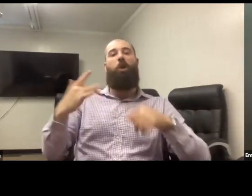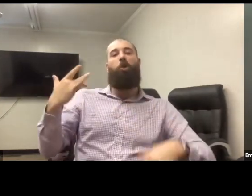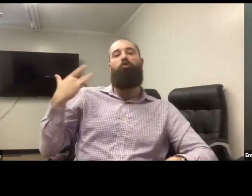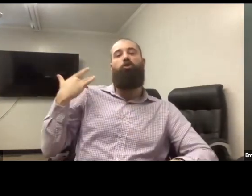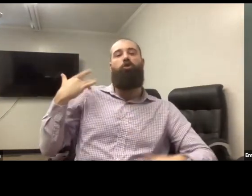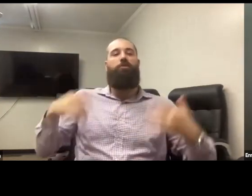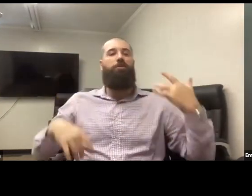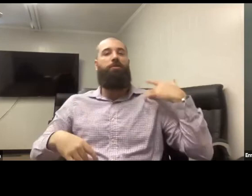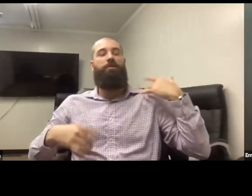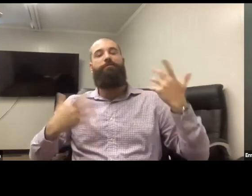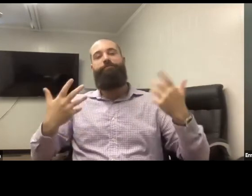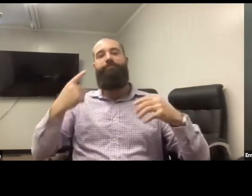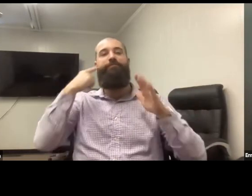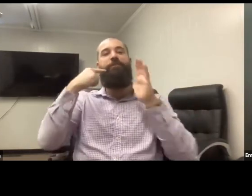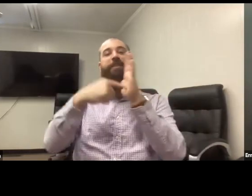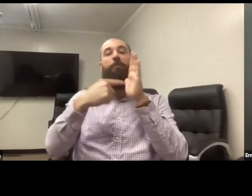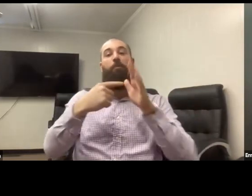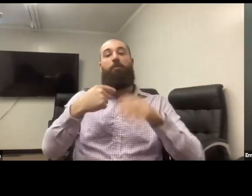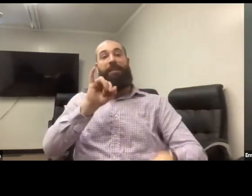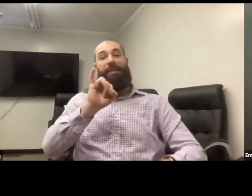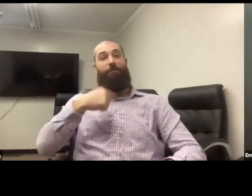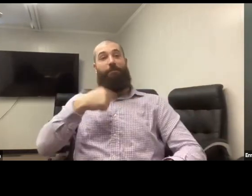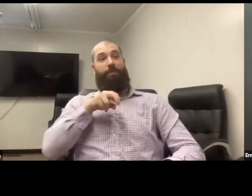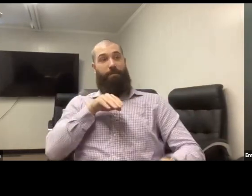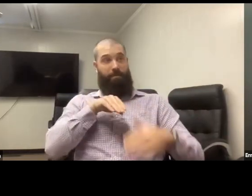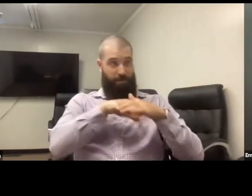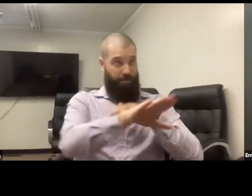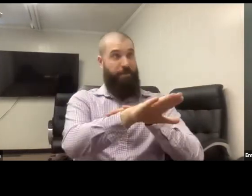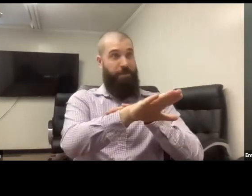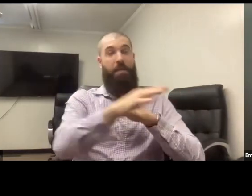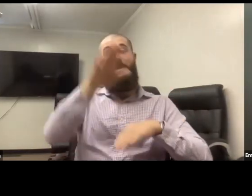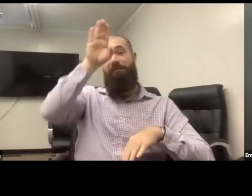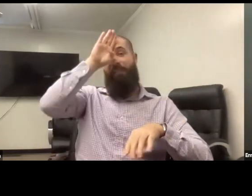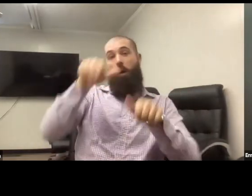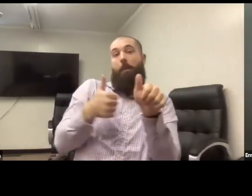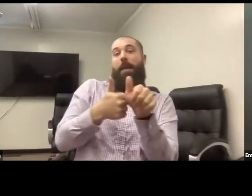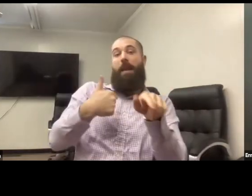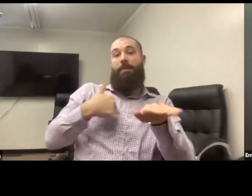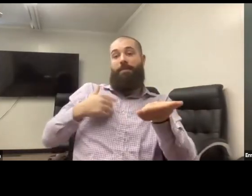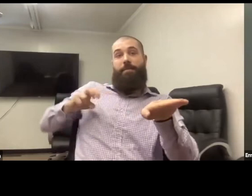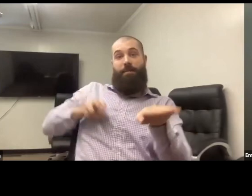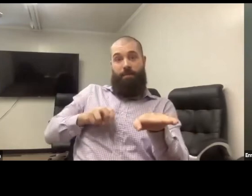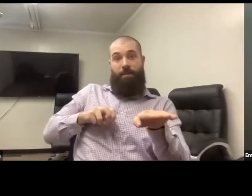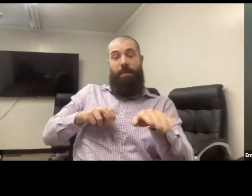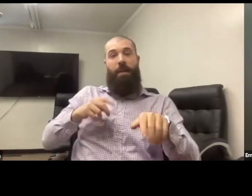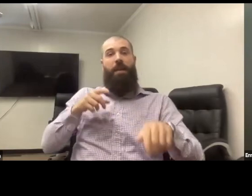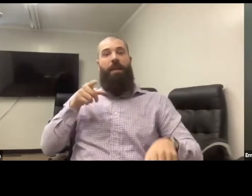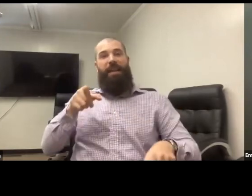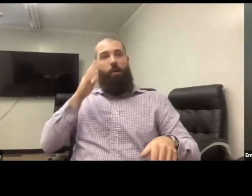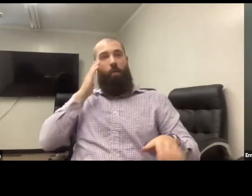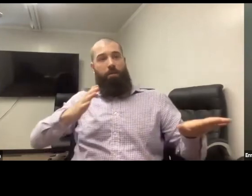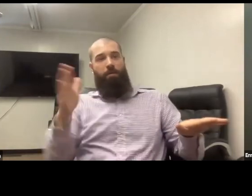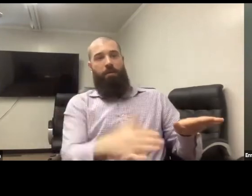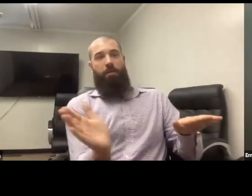developed different touches. For example, if when I was in the place and there was a fireman behind